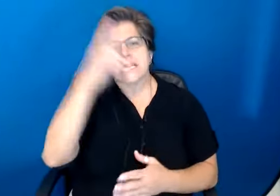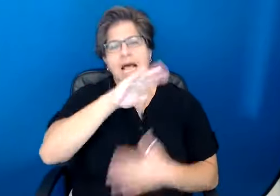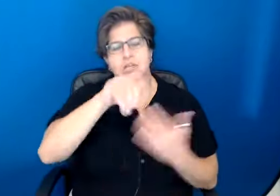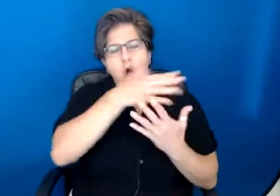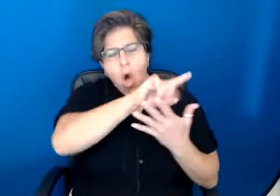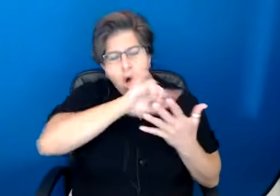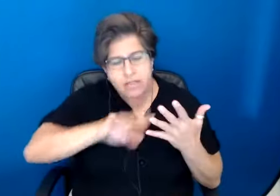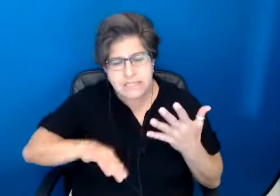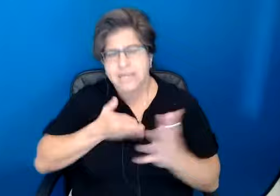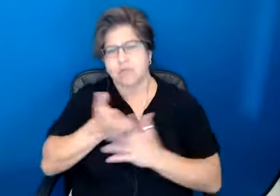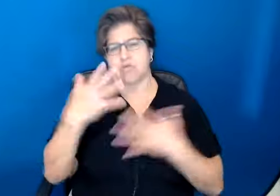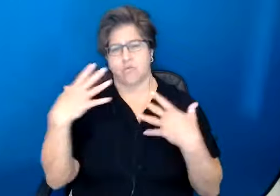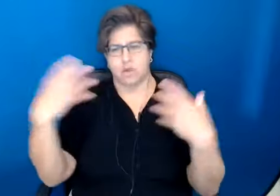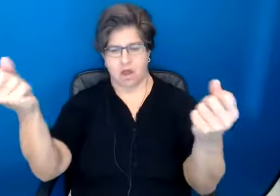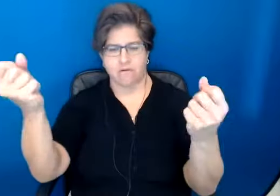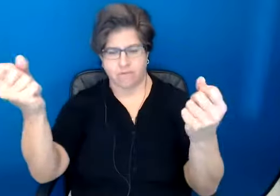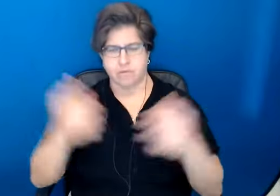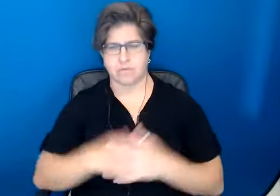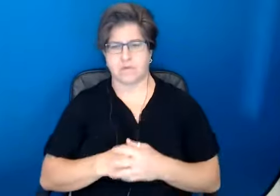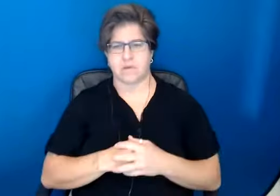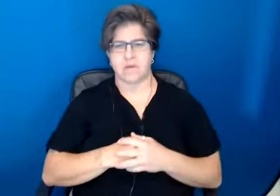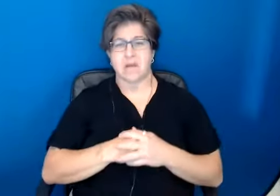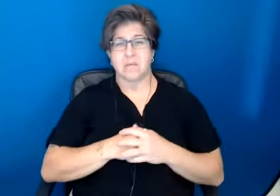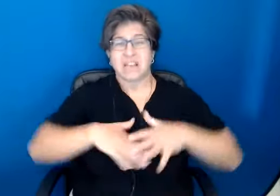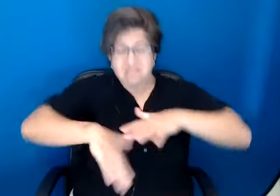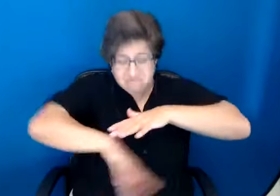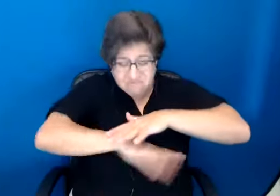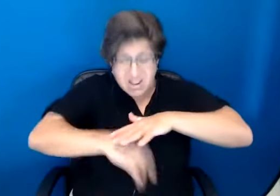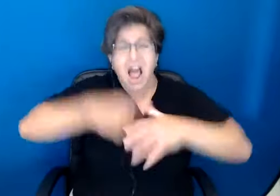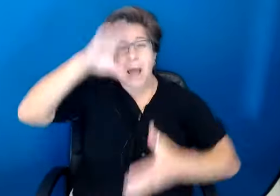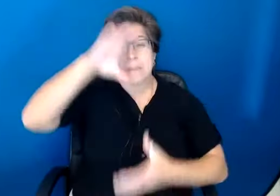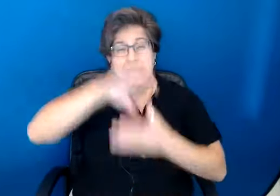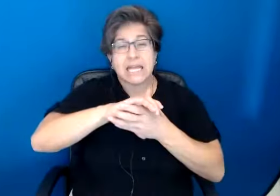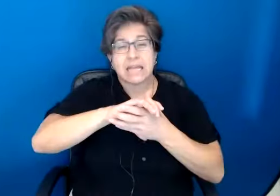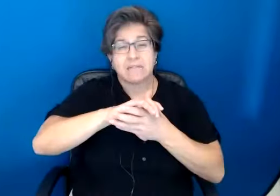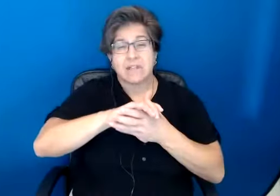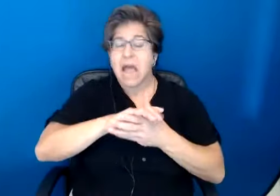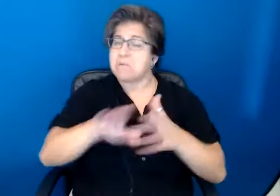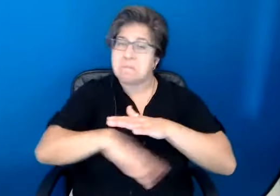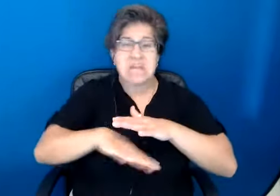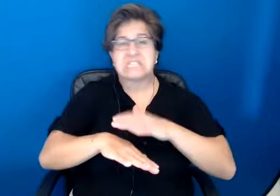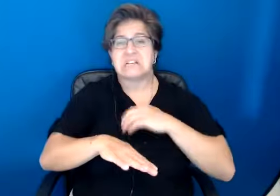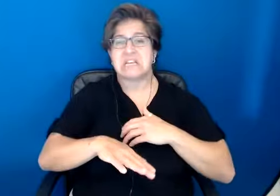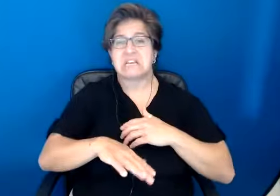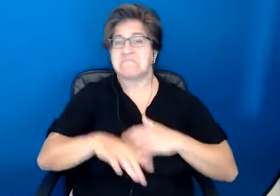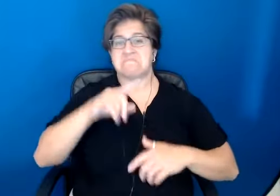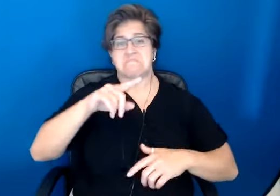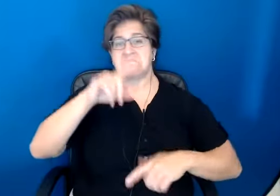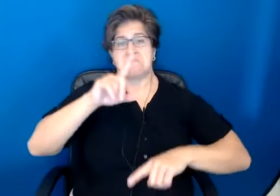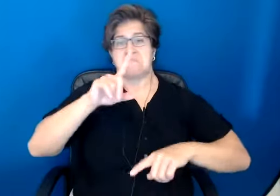he didn't love me. My mother drank and I thought she liked her bottle better than me. because I didn't understand. And then when